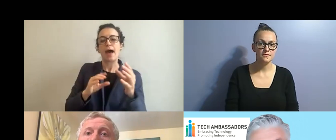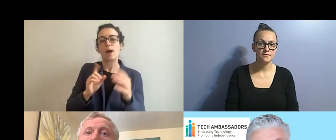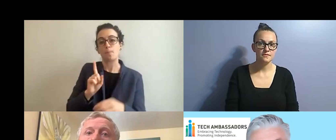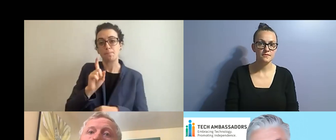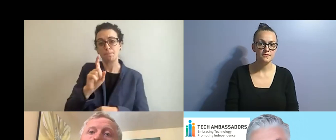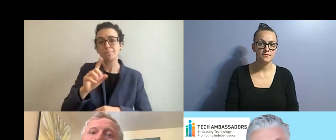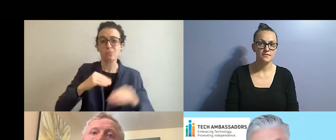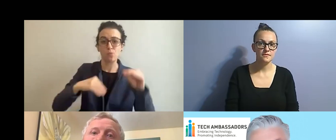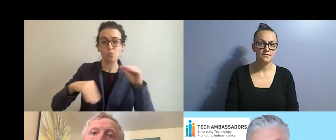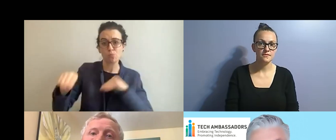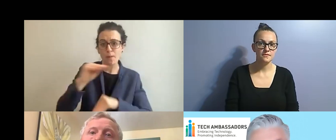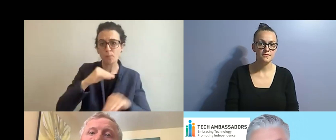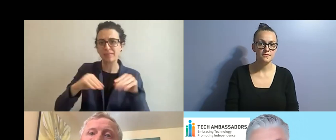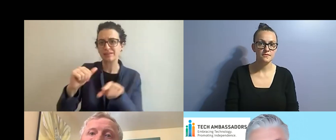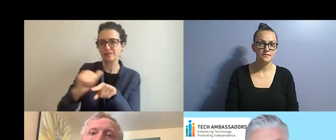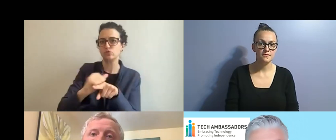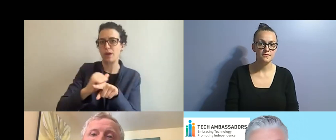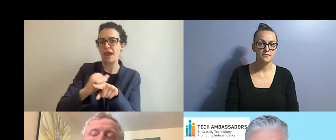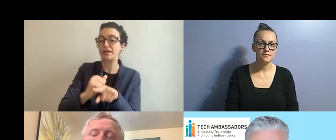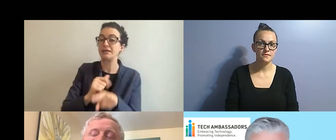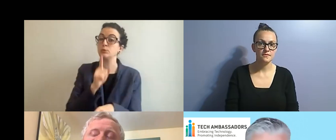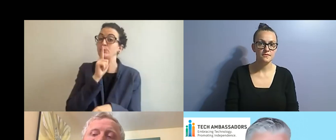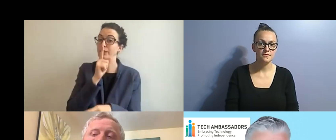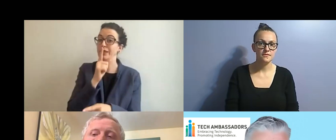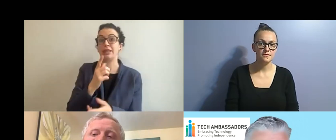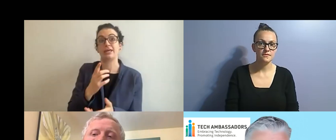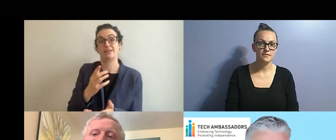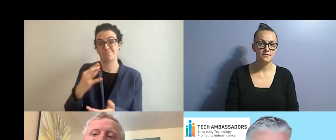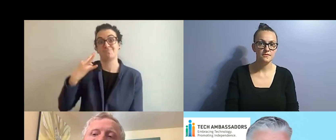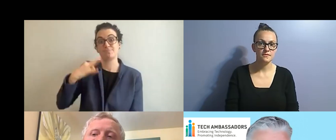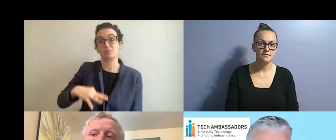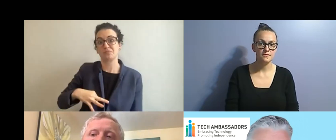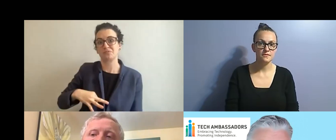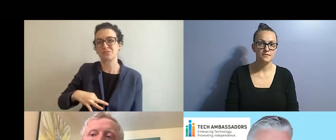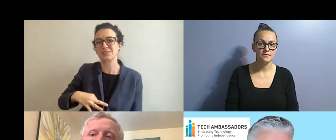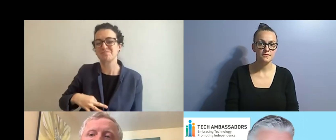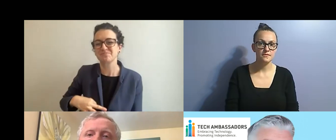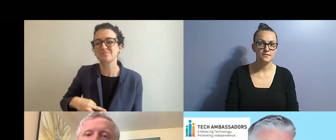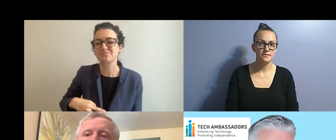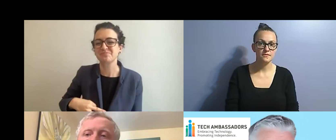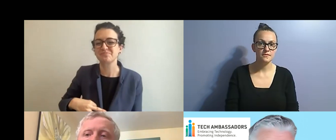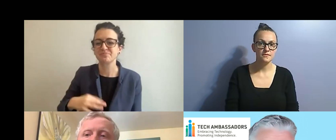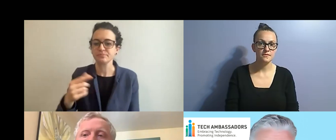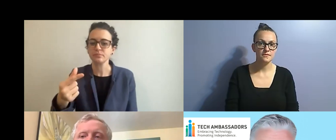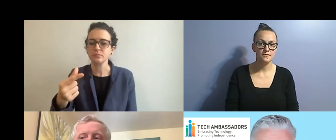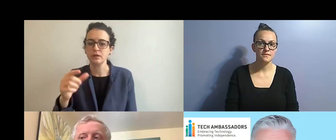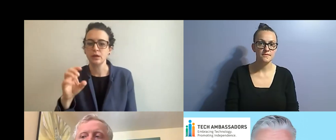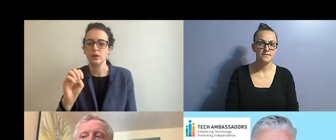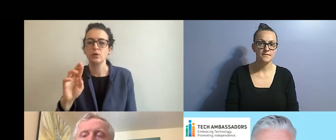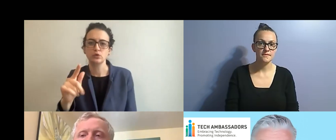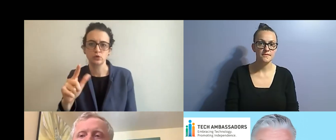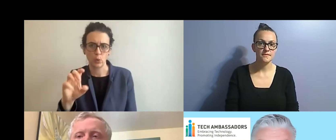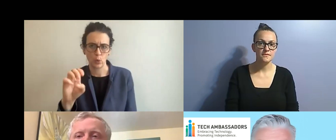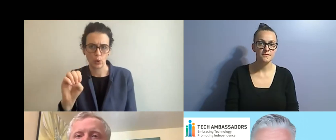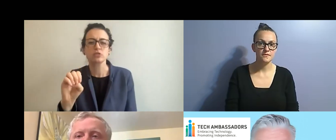that independently. Yeah. Another thing I think you mentioned to me while we were out doing the navigation home